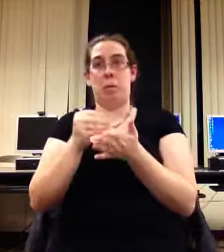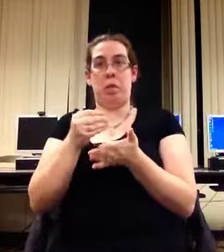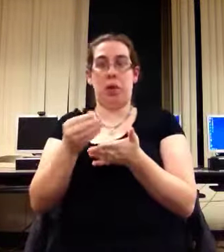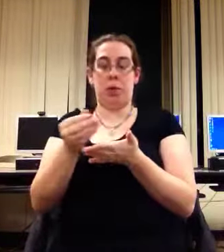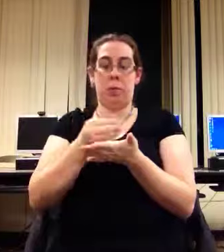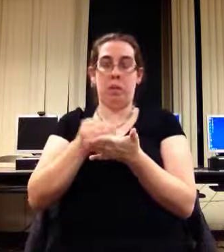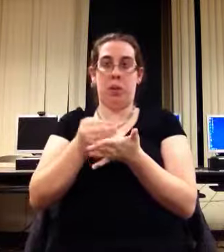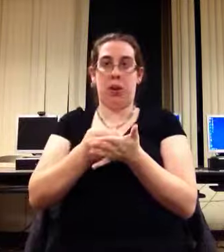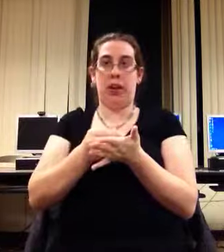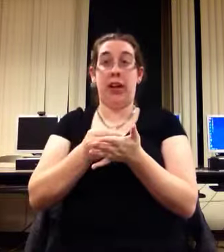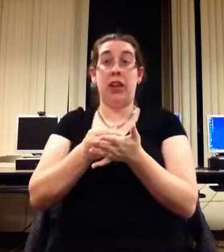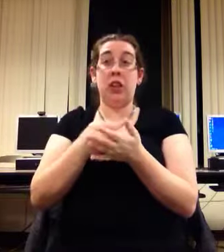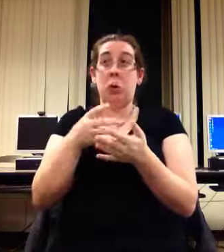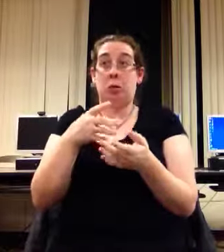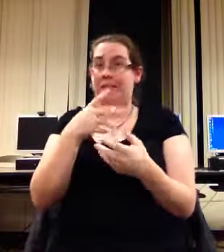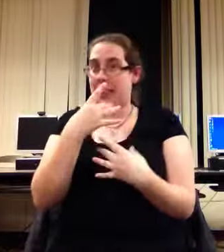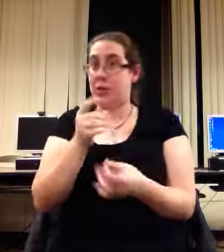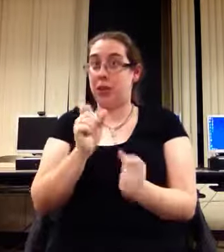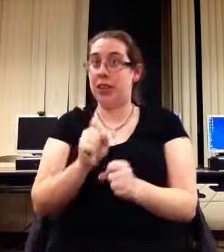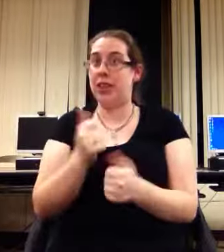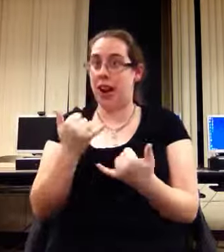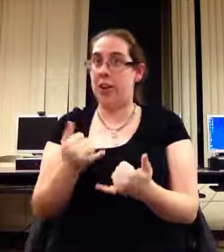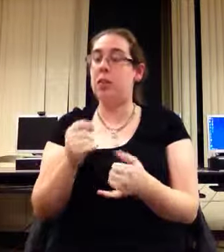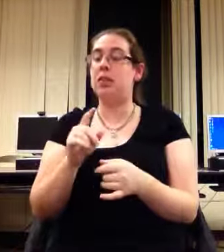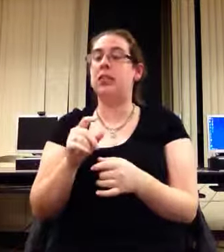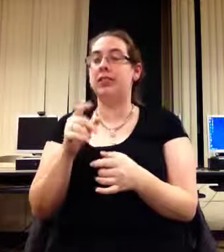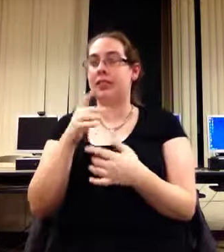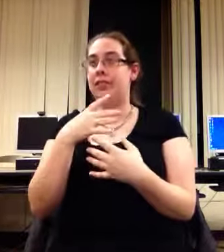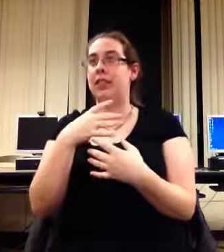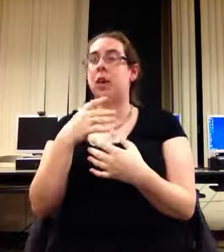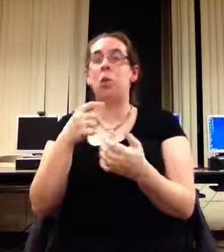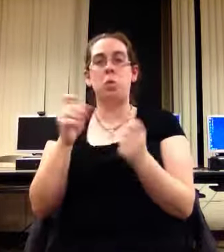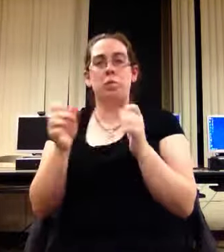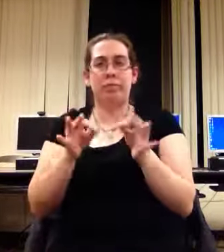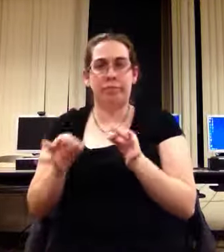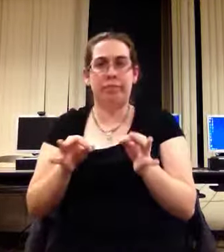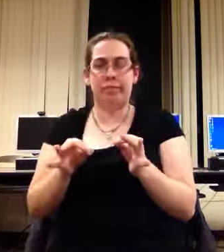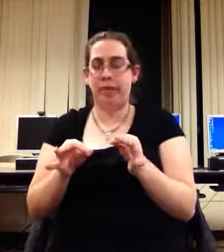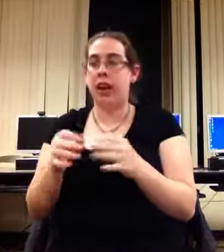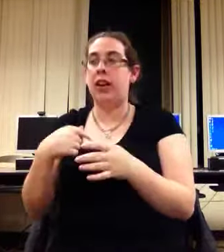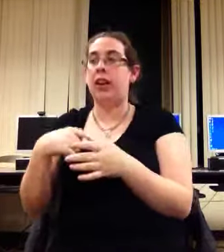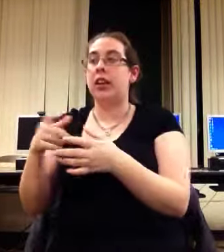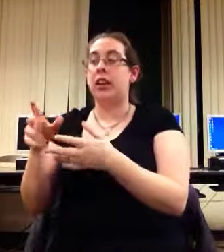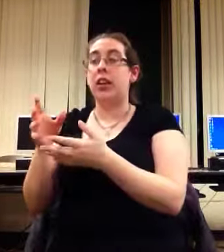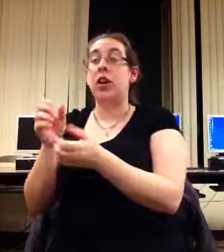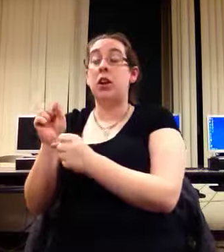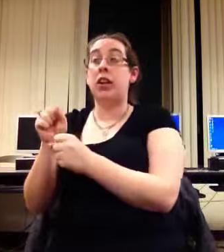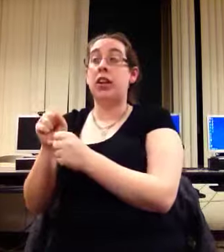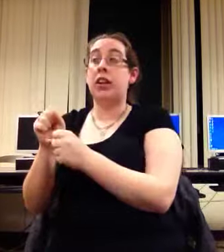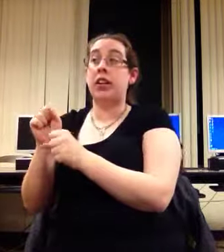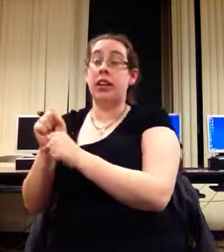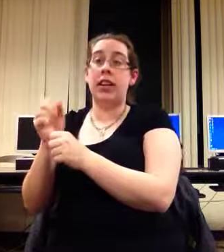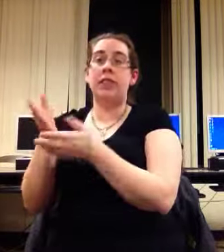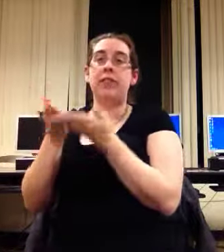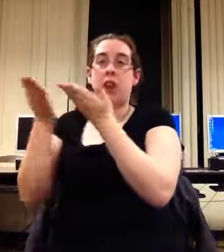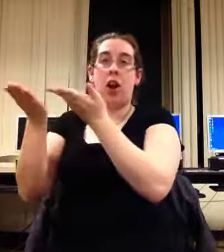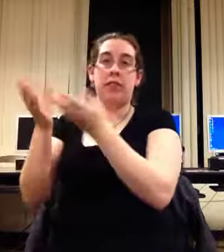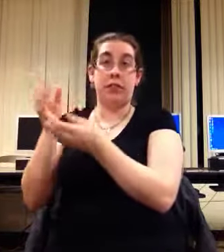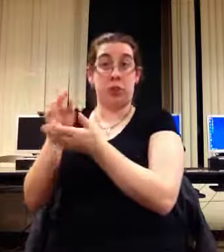work-study? A work-study program gives students a way to earn financial funding through part-time work. And